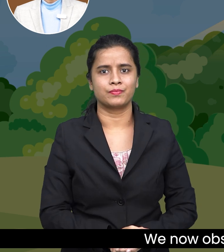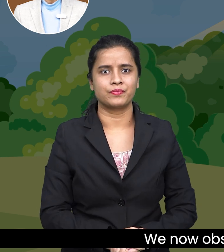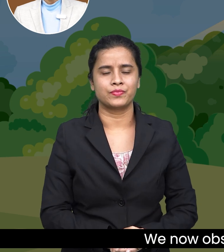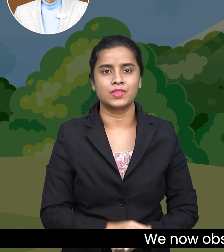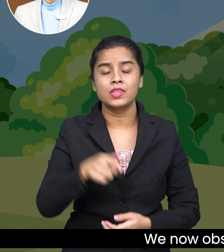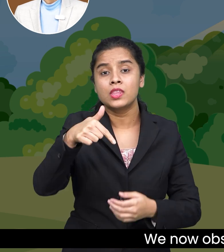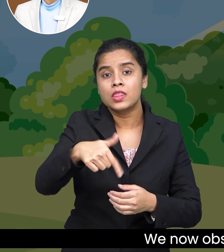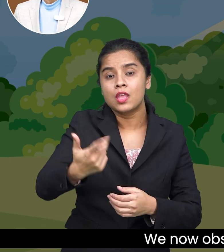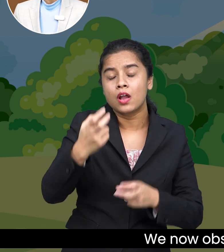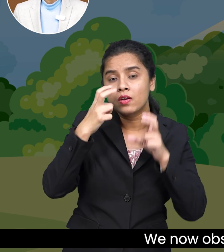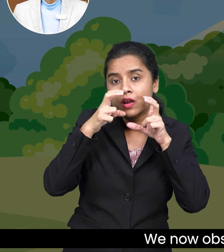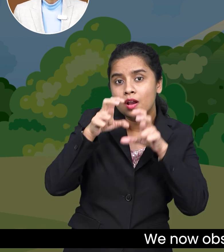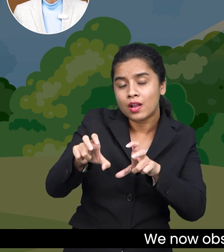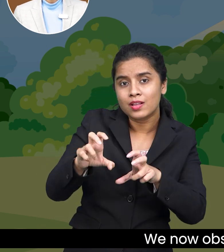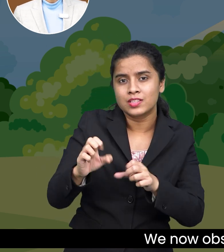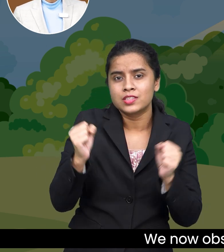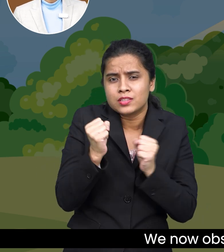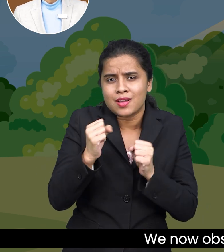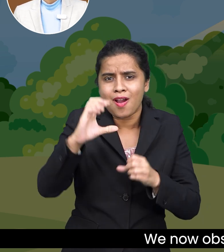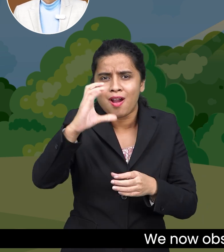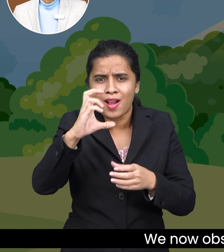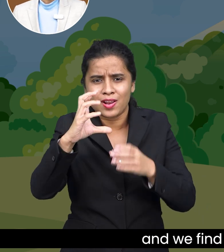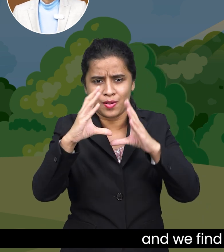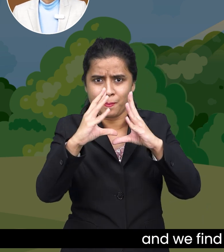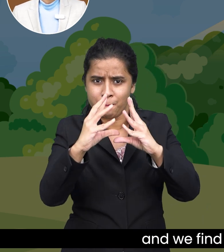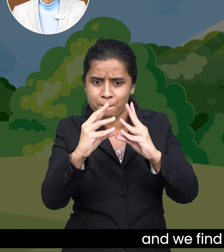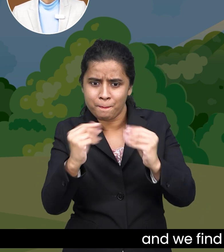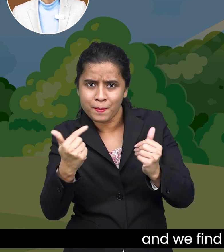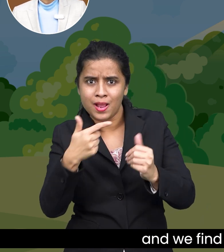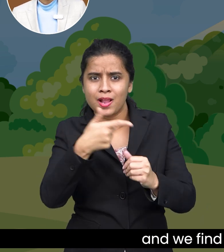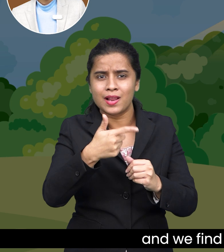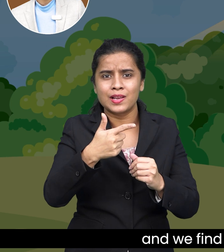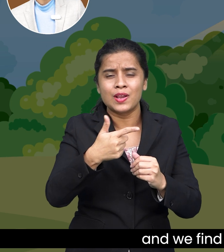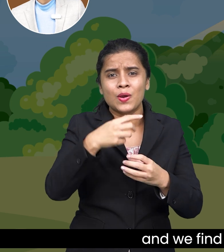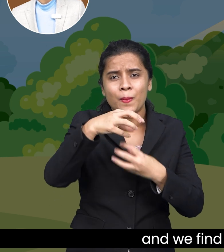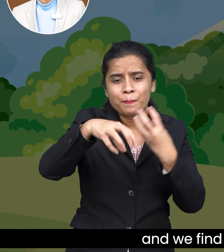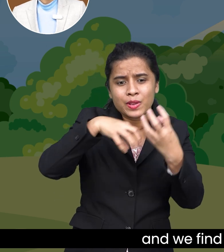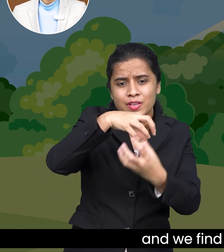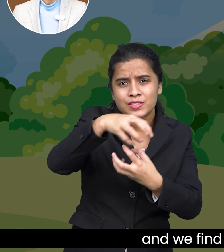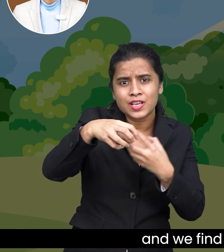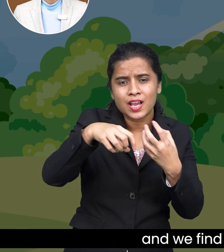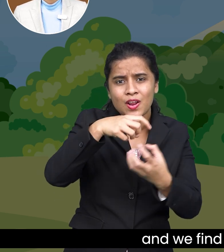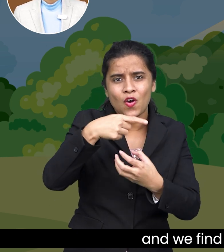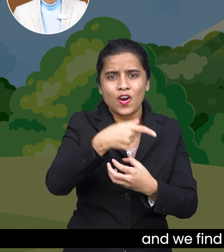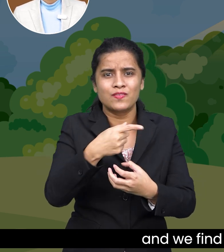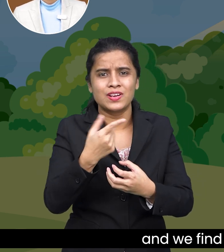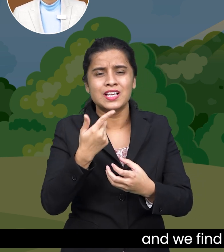We now observe that the ice is melted and we find a mixture of ice and water.